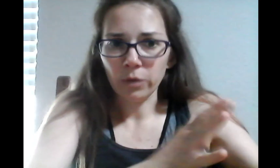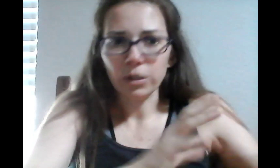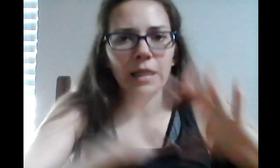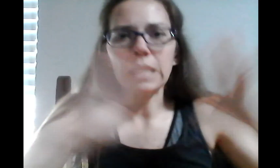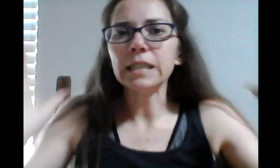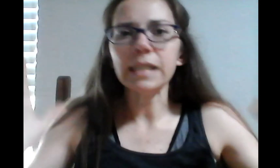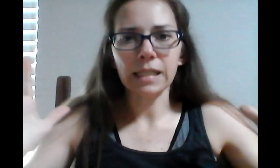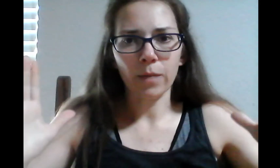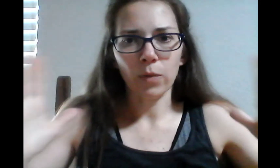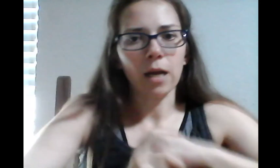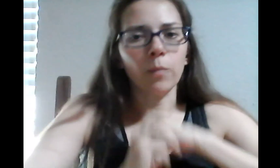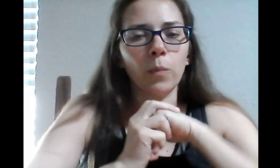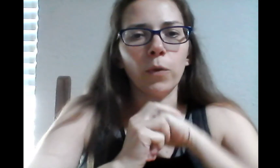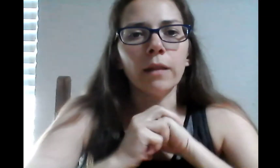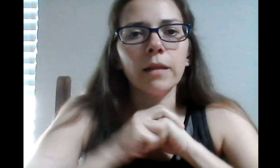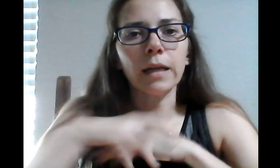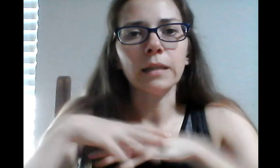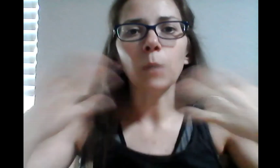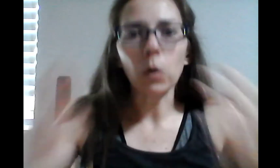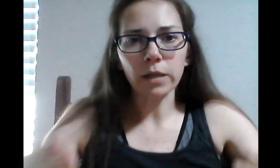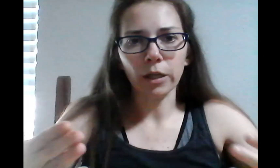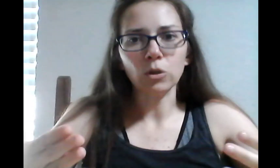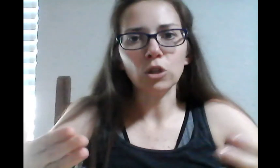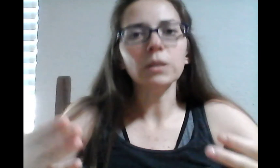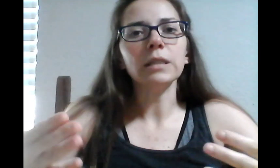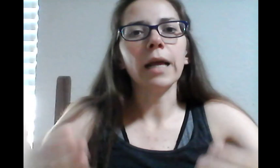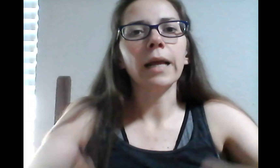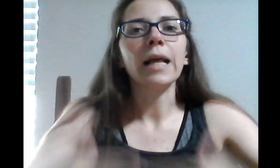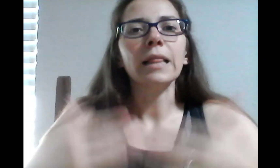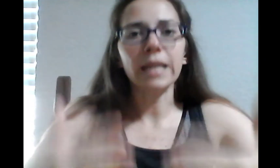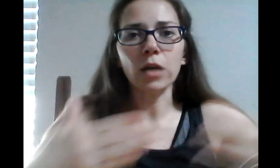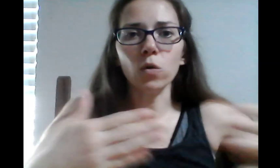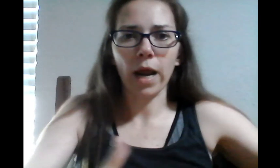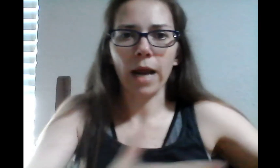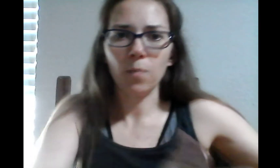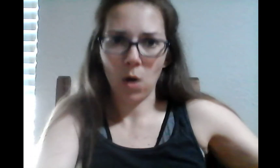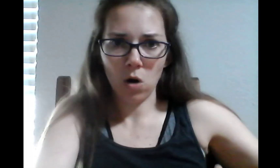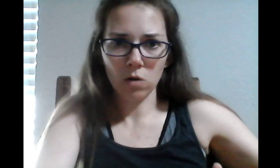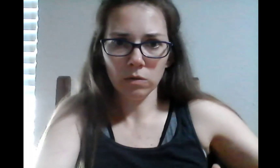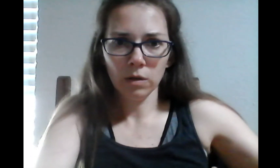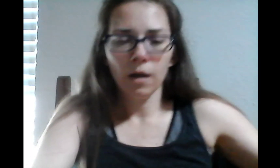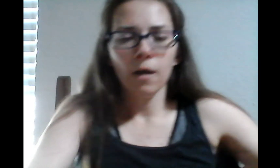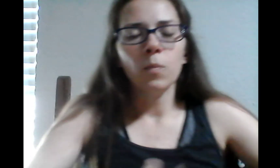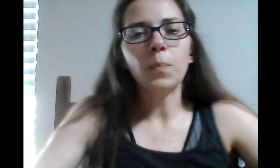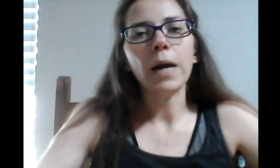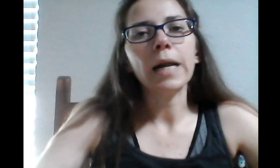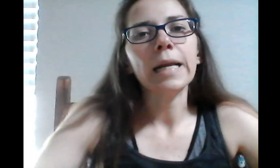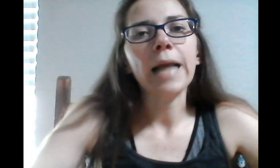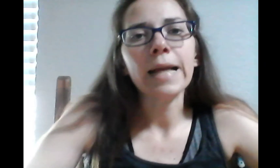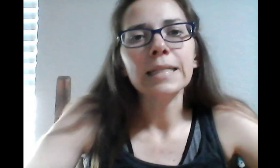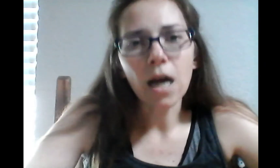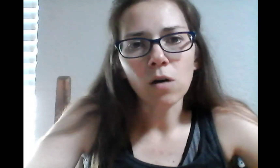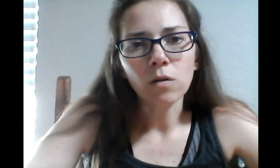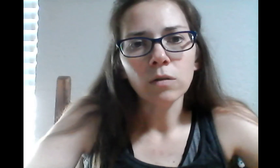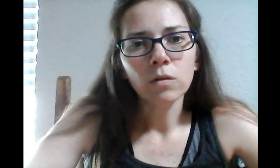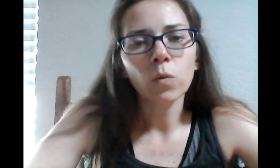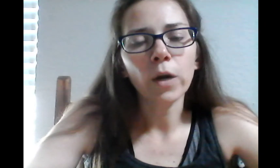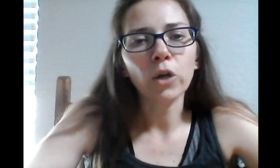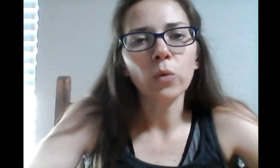And the easiest example I can come up with, in the spoken language, you would say, the red ball. But in ASL, the way you